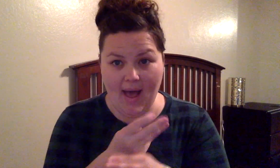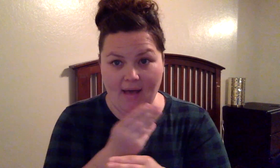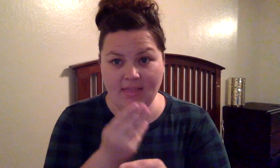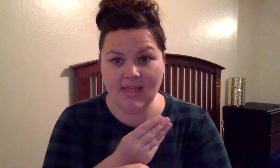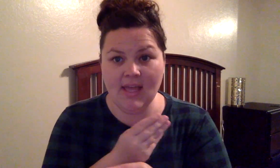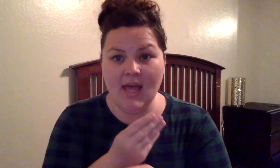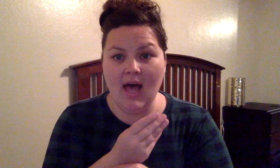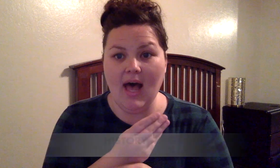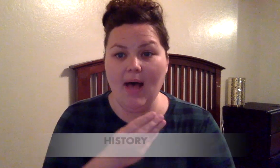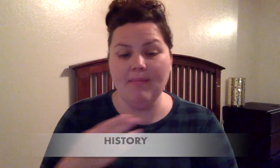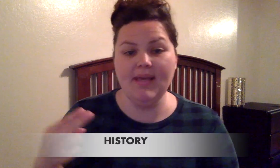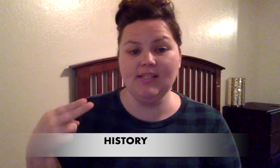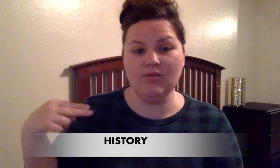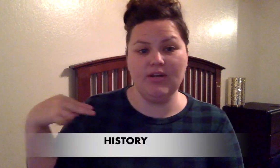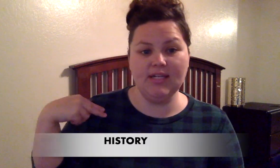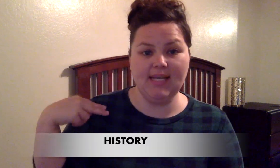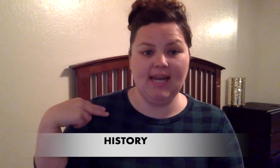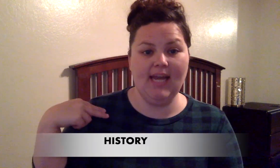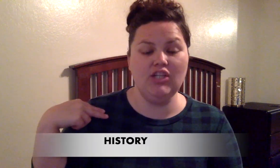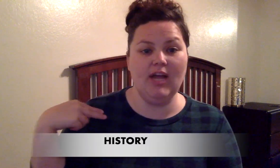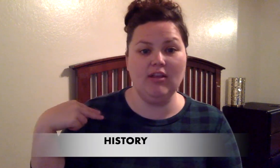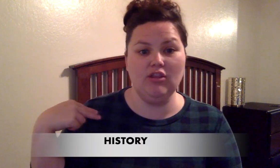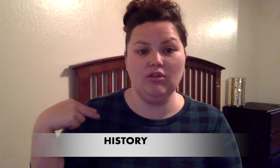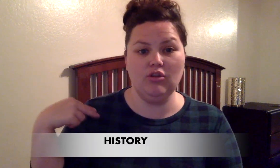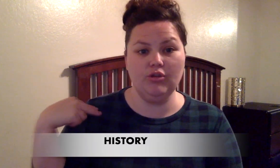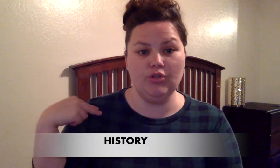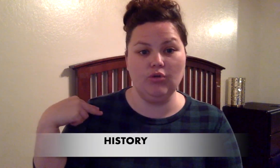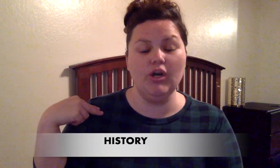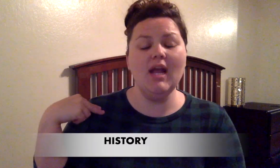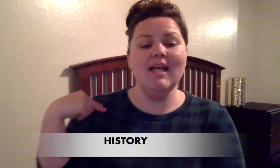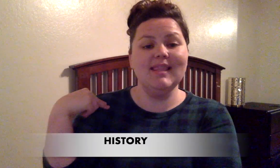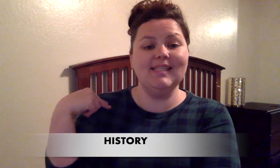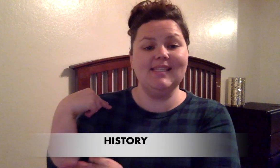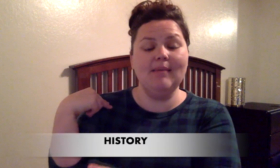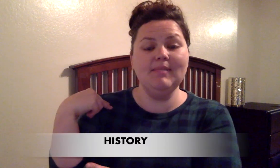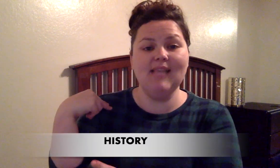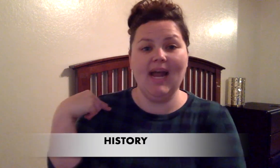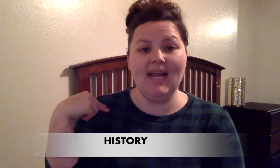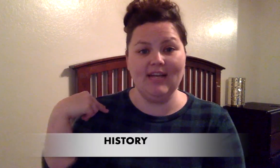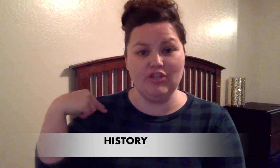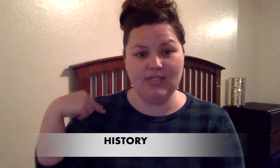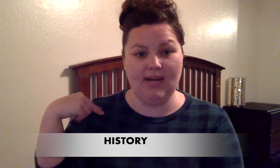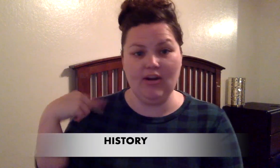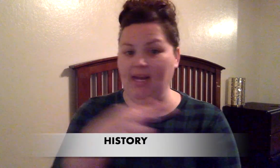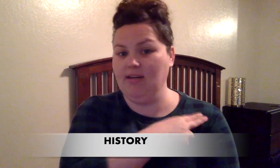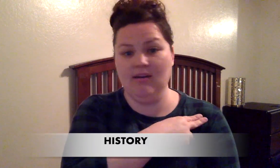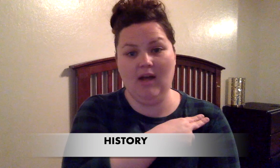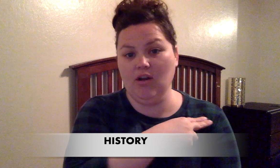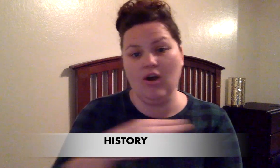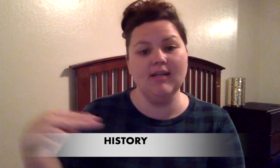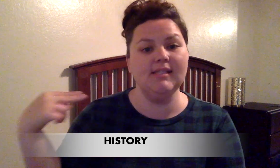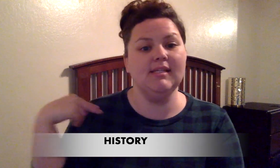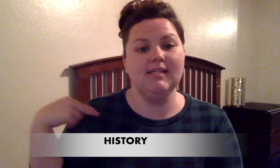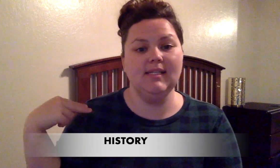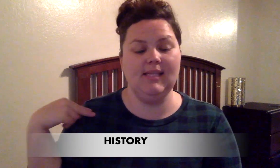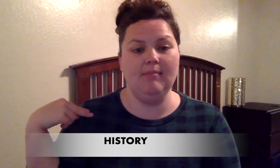math. History, you're going to take an H at your shoulder, the same side as your signer hand. Not across, same